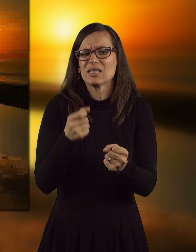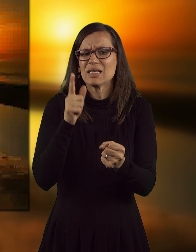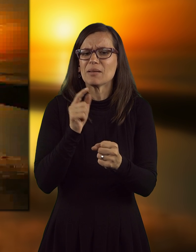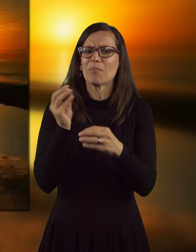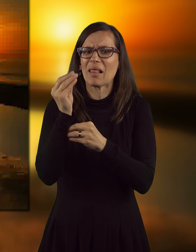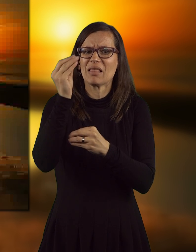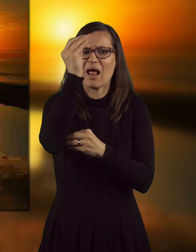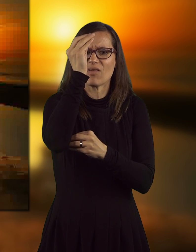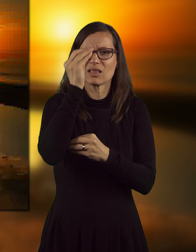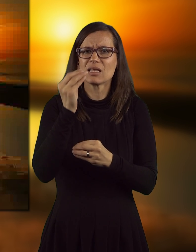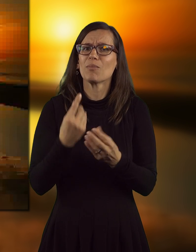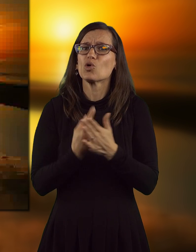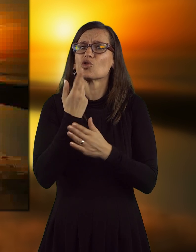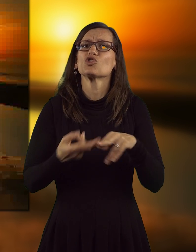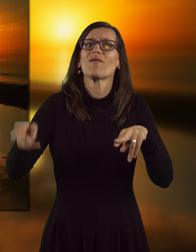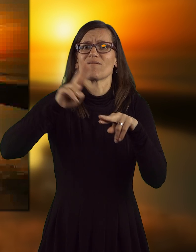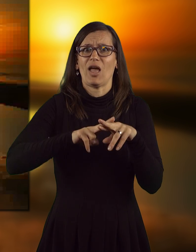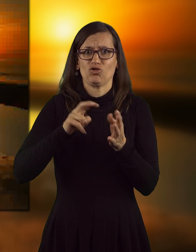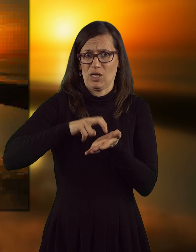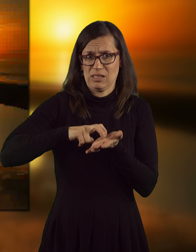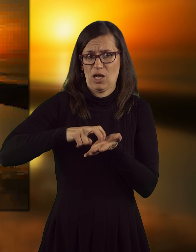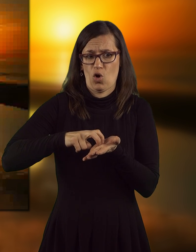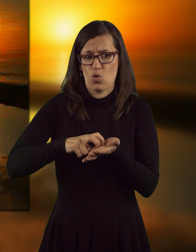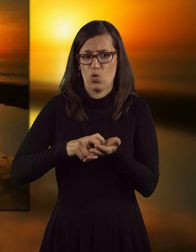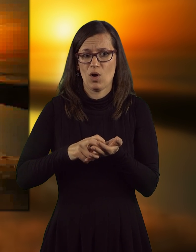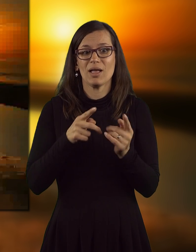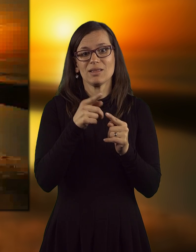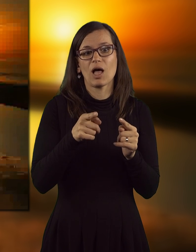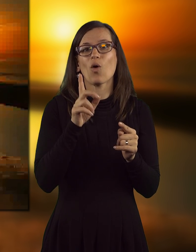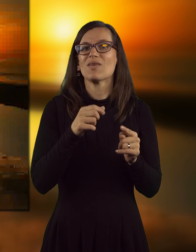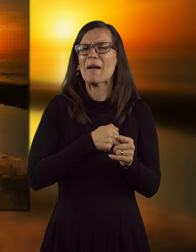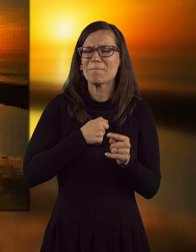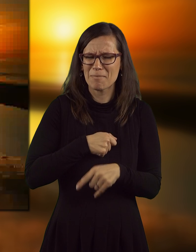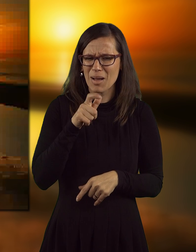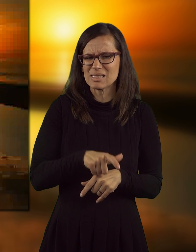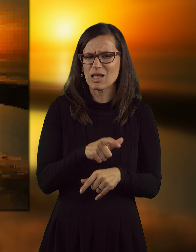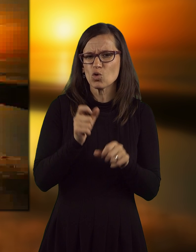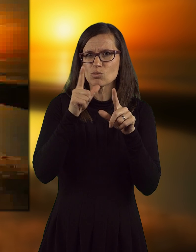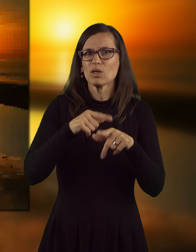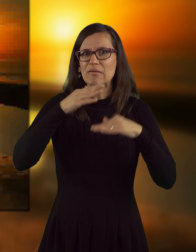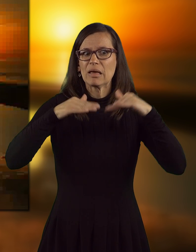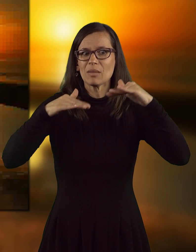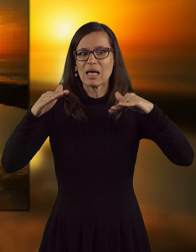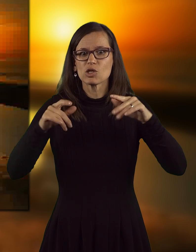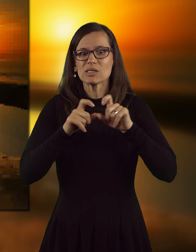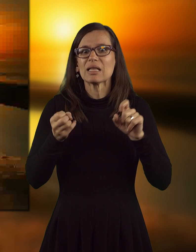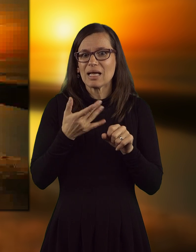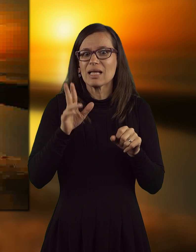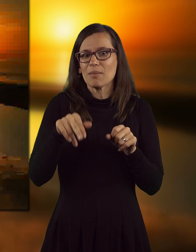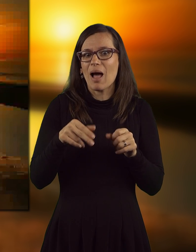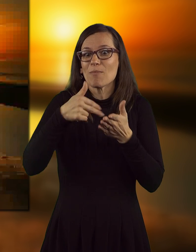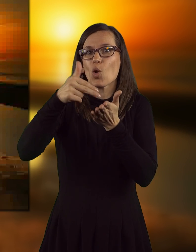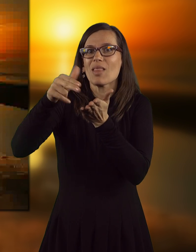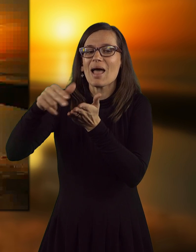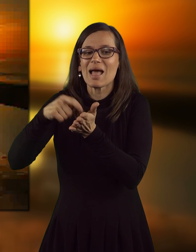and exaggerate it, now he induces more fear. And so he evokes from his patient a vibration